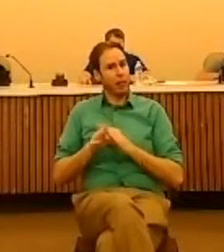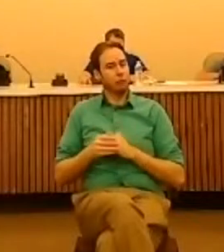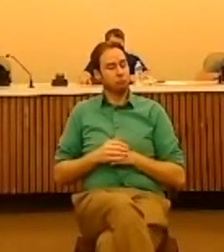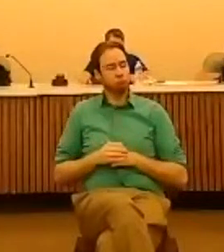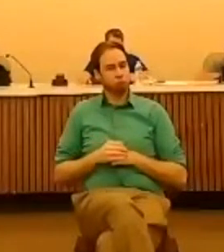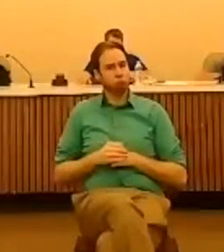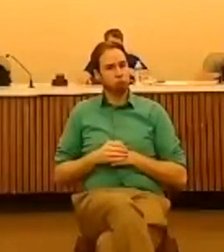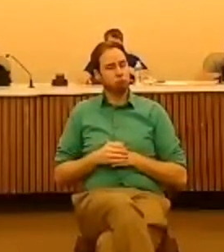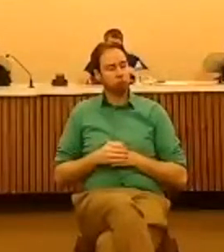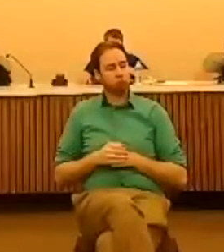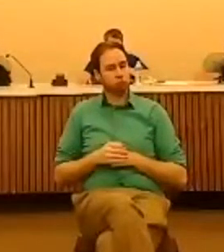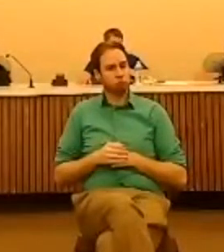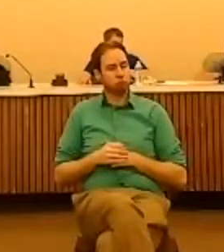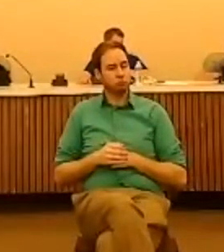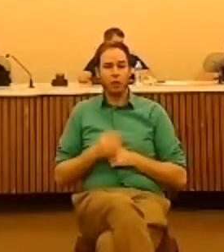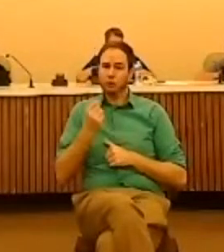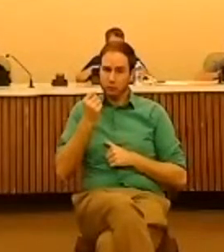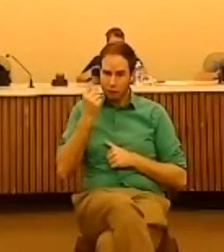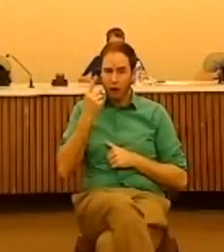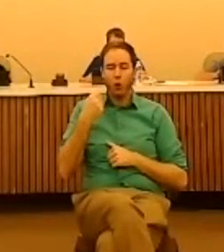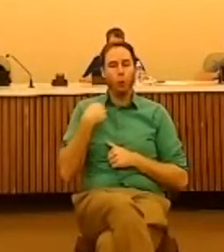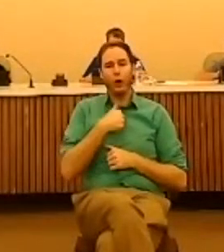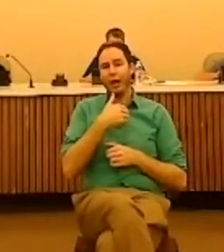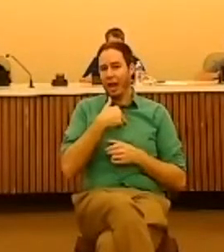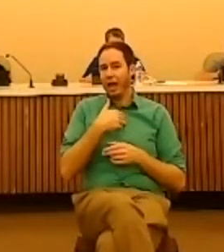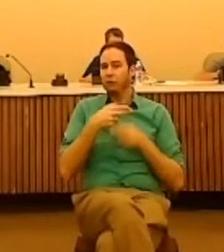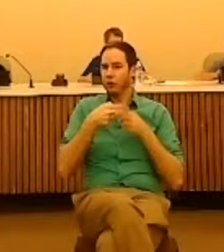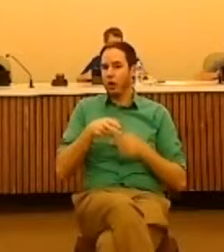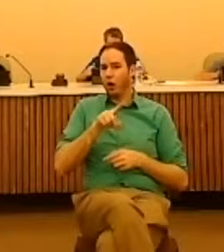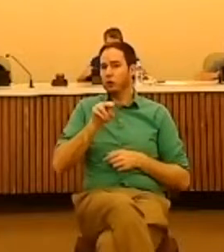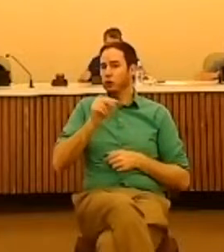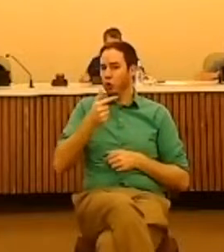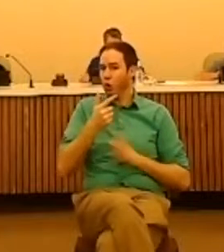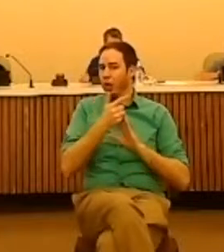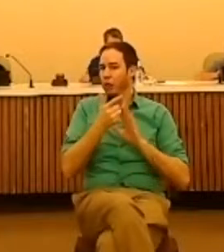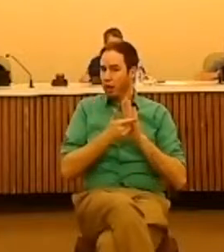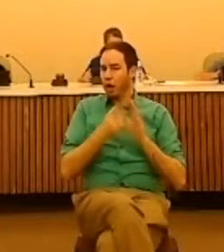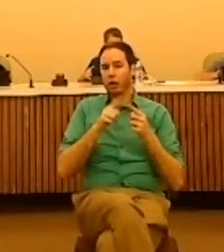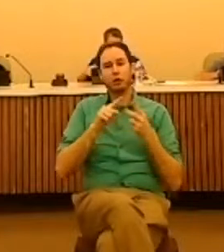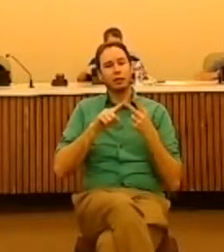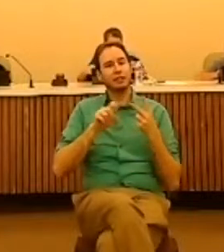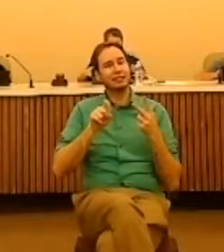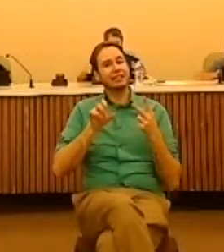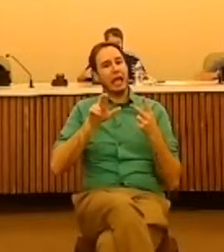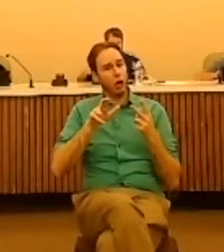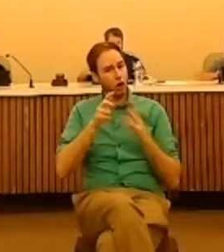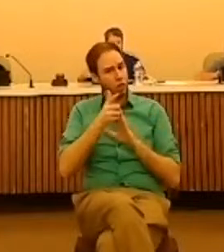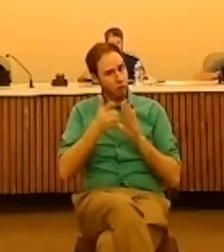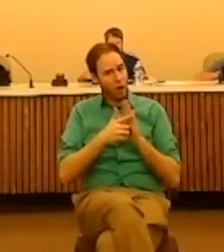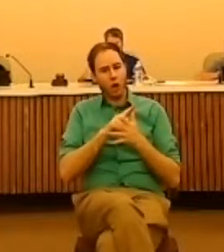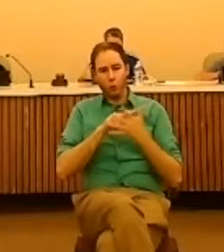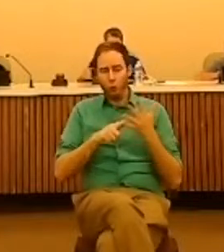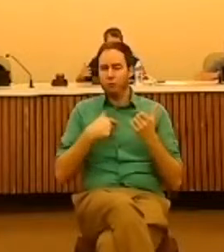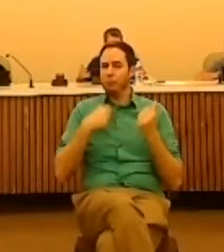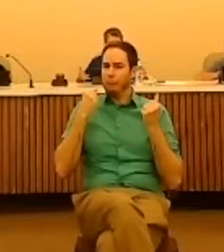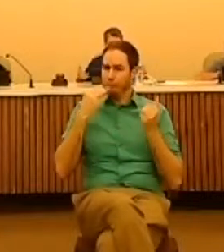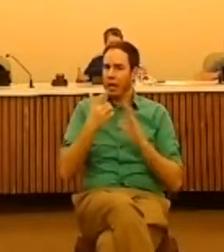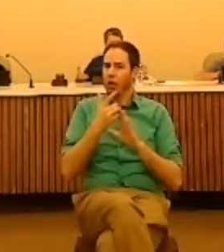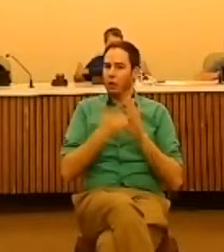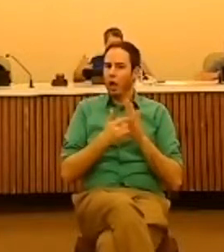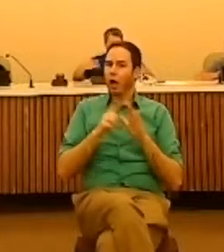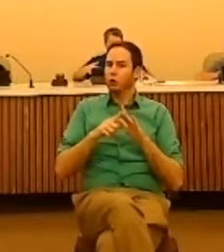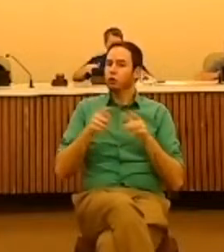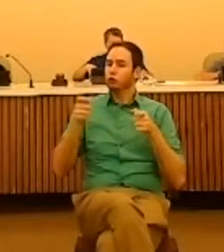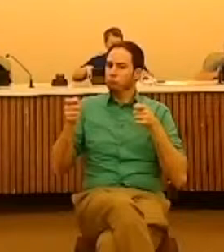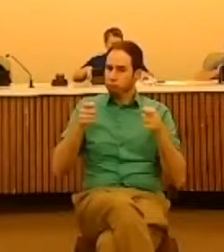it, okay? Now, there are zoning laws, there are seeker laws, there are a whole bunch of laws that govern that they have